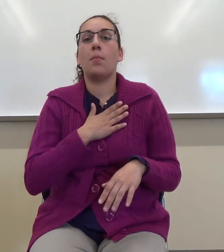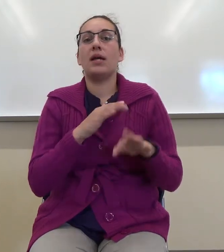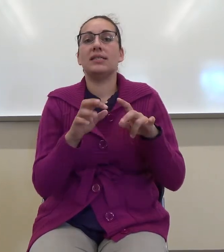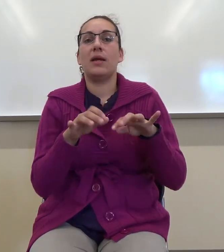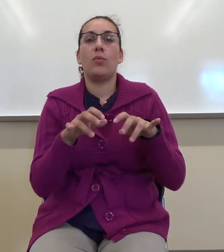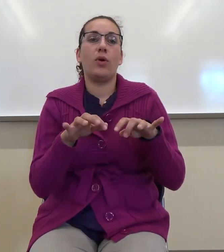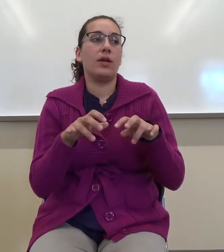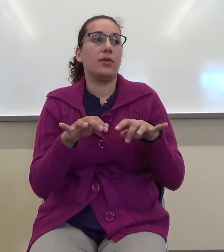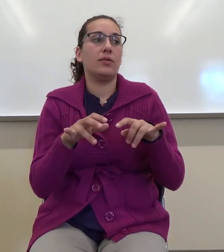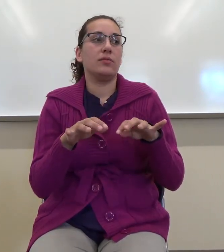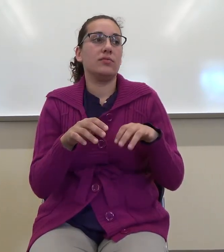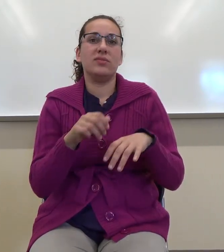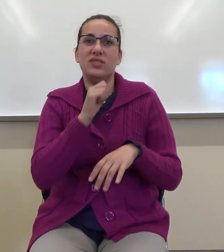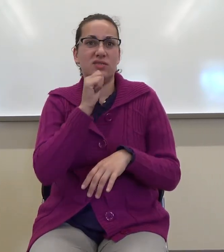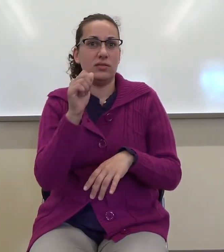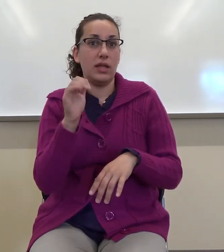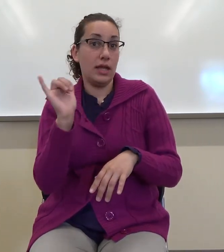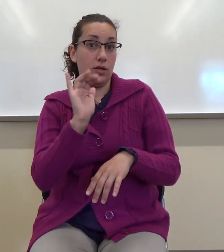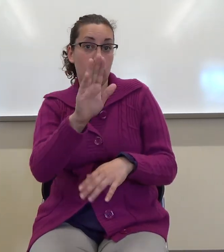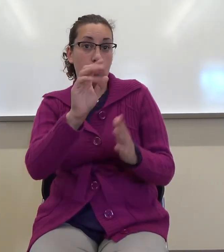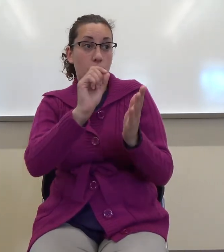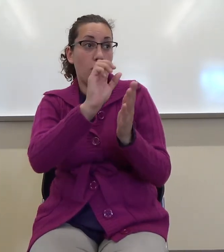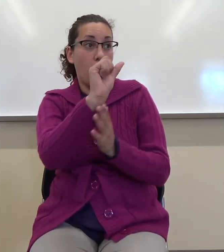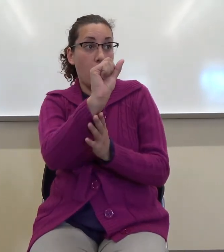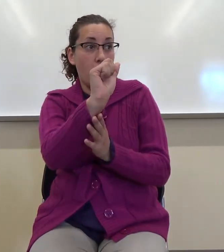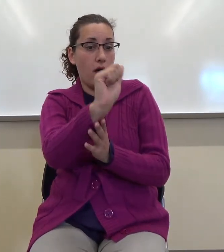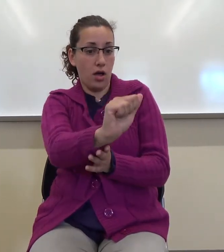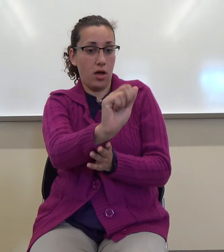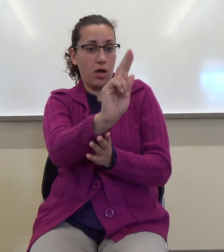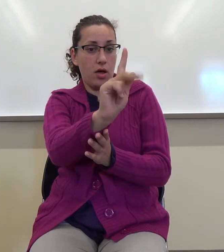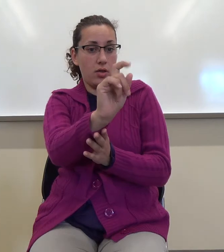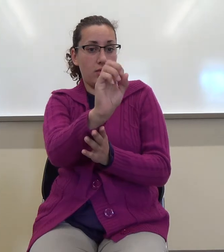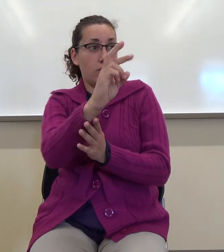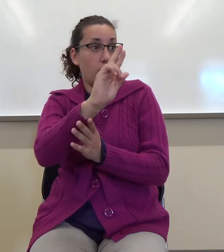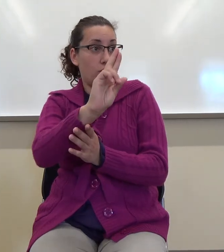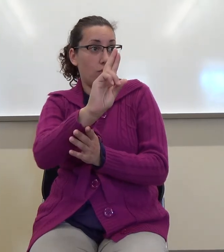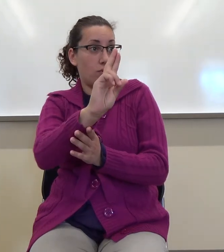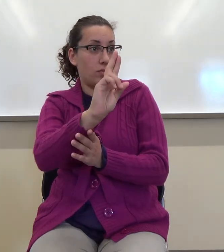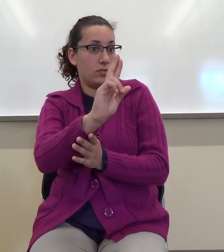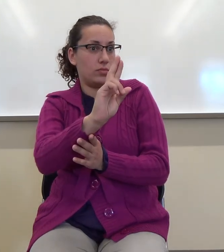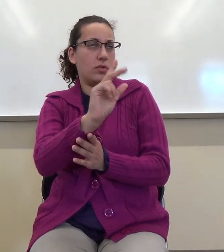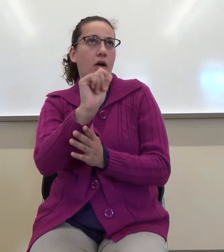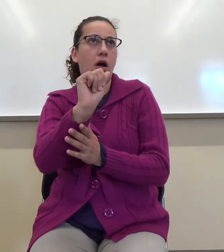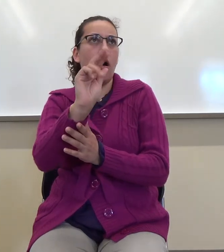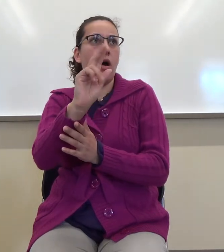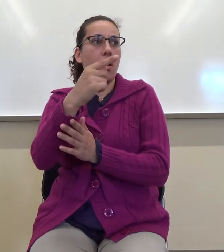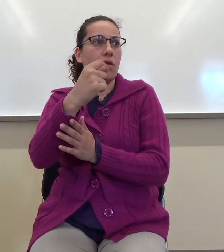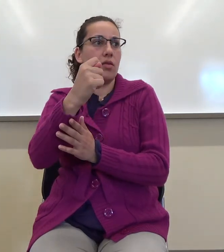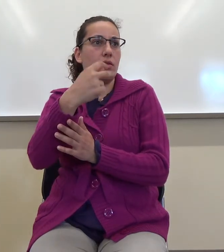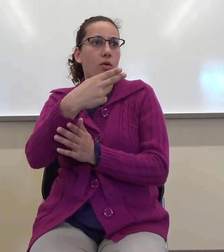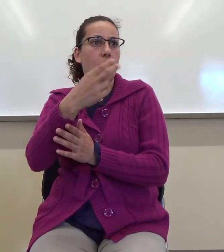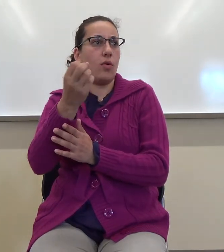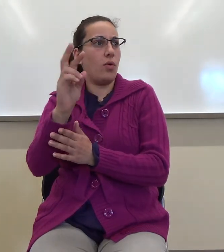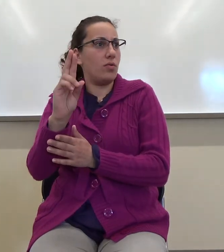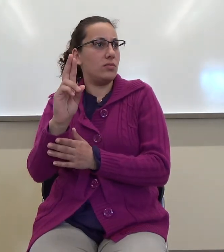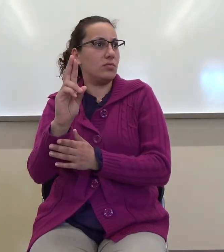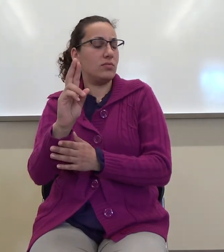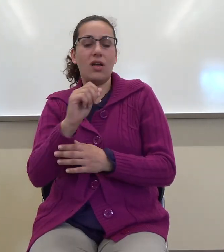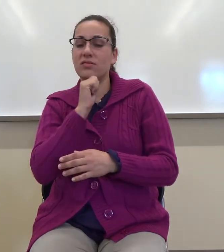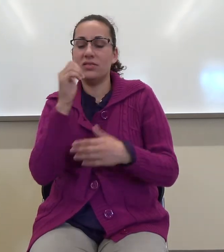She didn't have numbers here. She was leaving you alone to figure it out. But I have